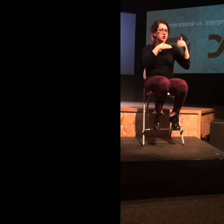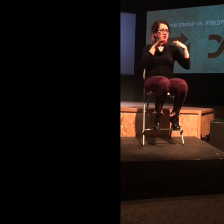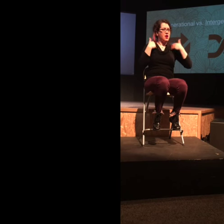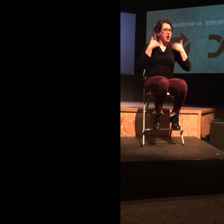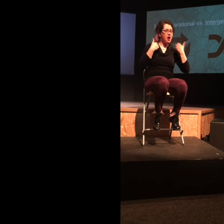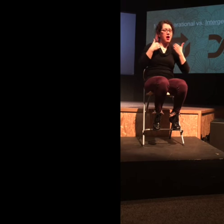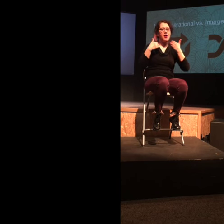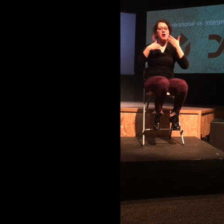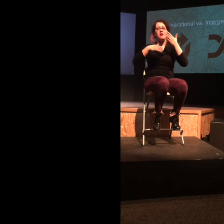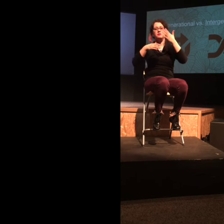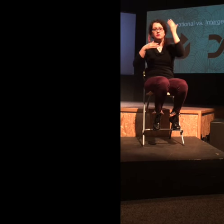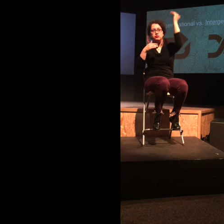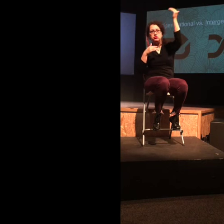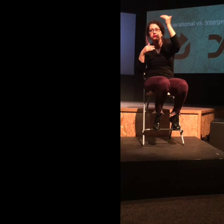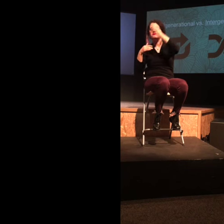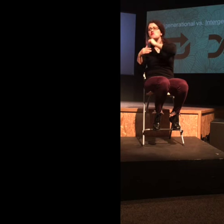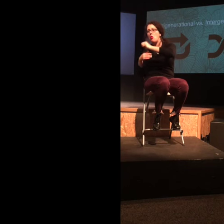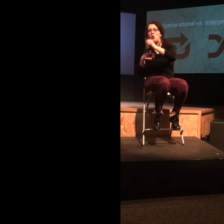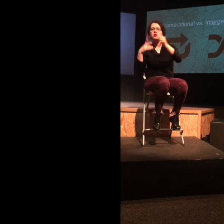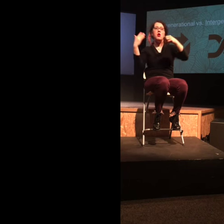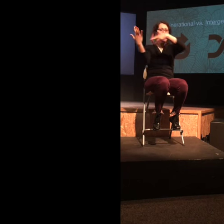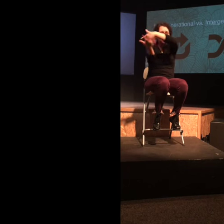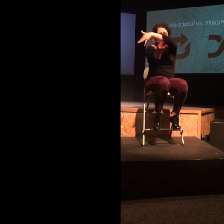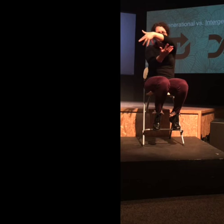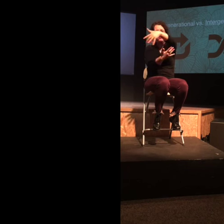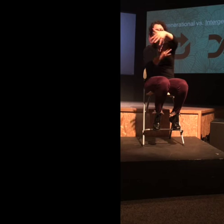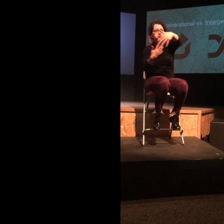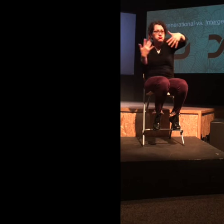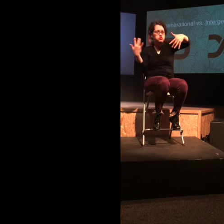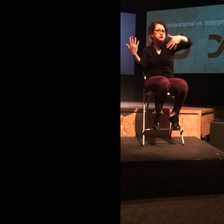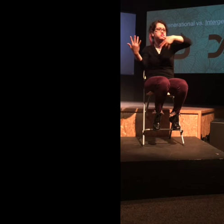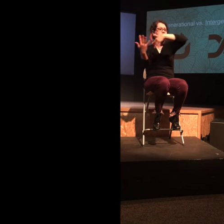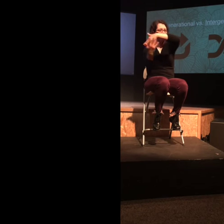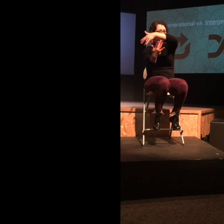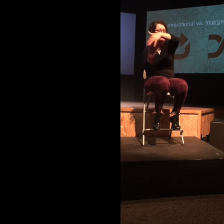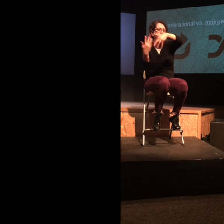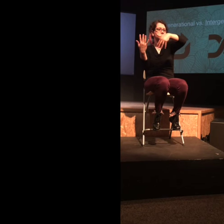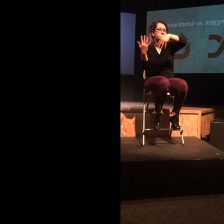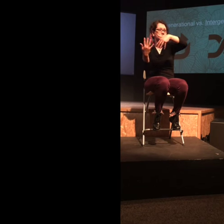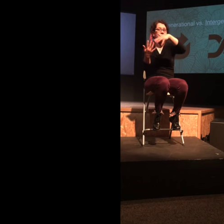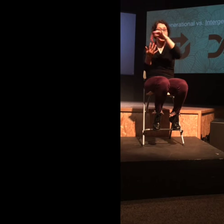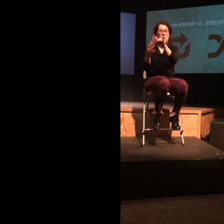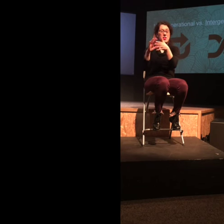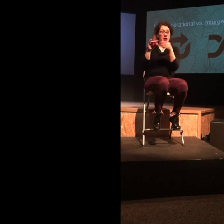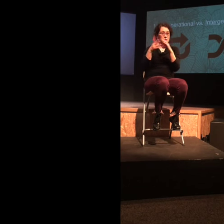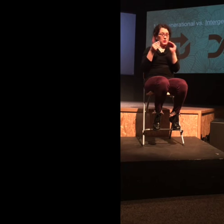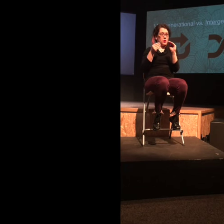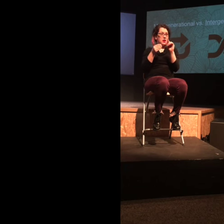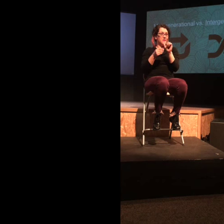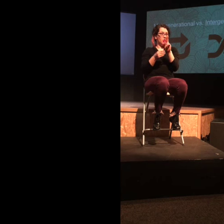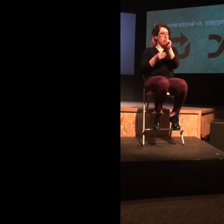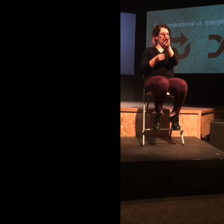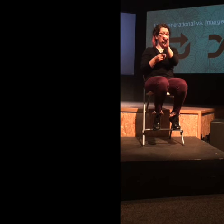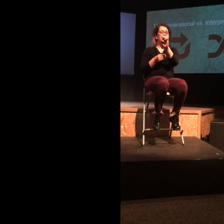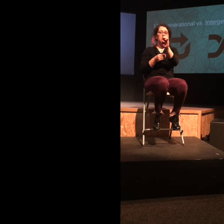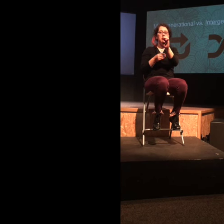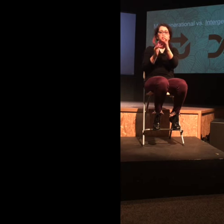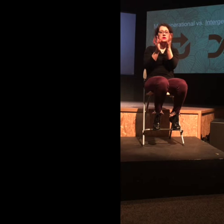doing is Jesus, in this case anyway, is being intergenerational, shuffle button ministry, and